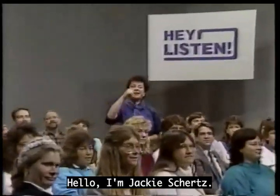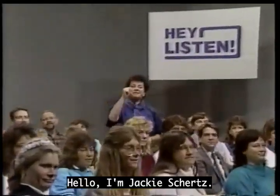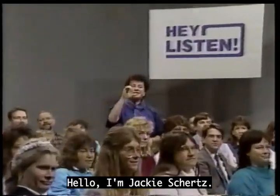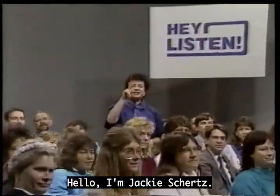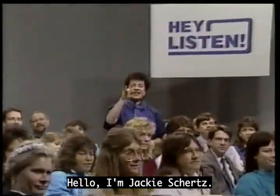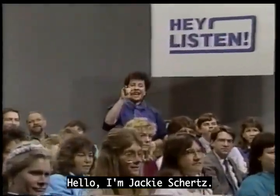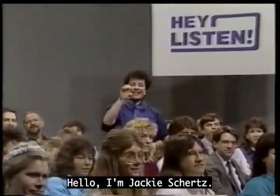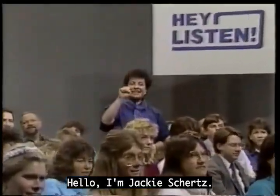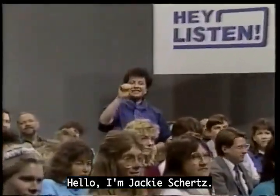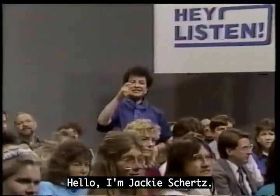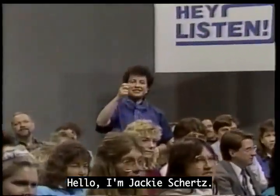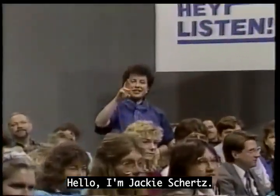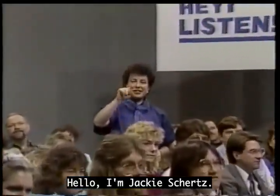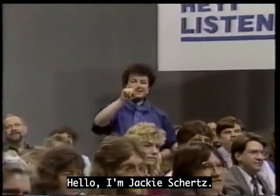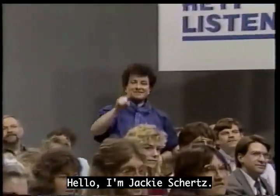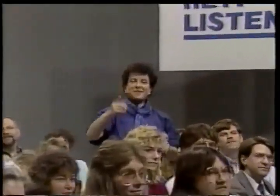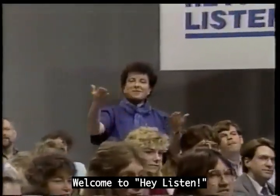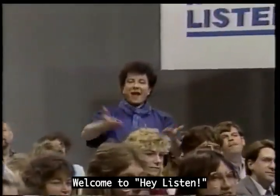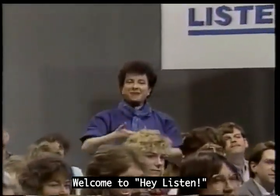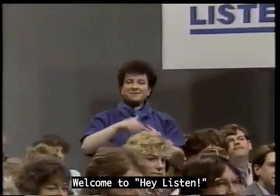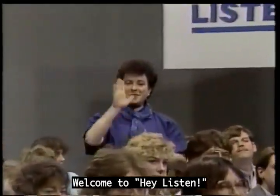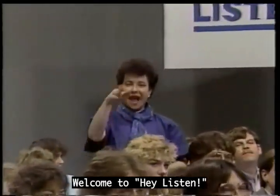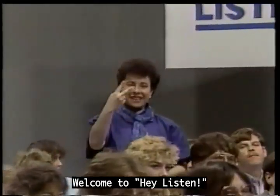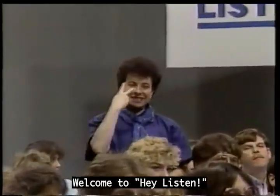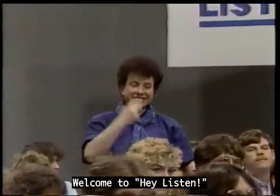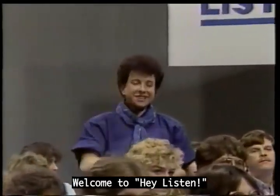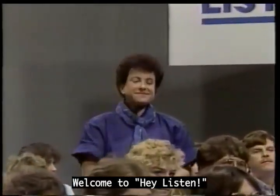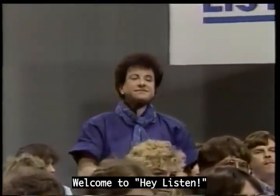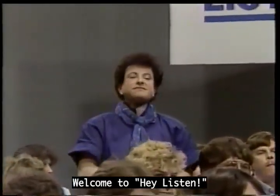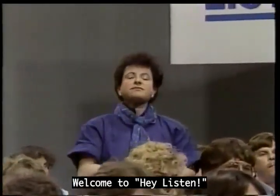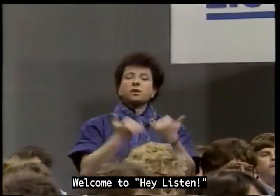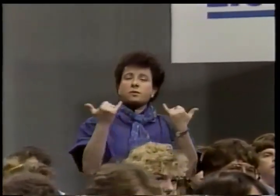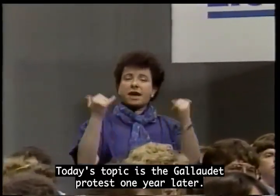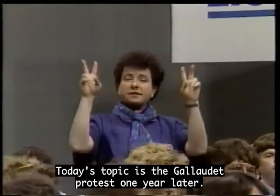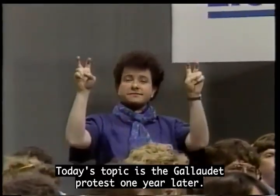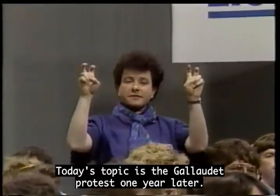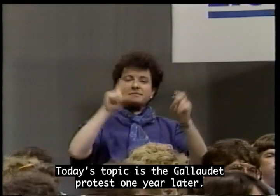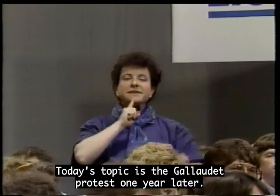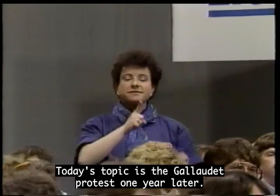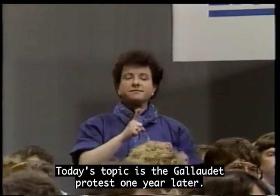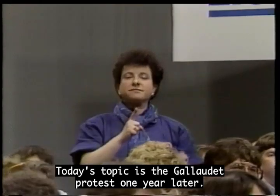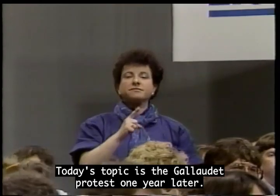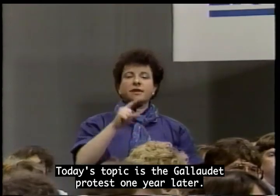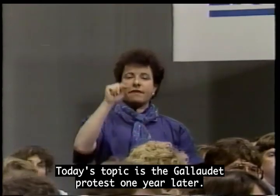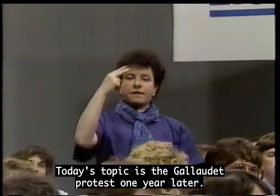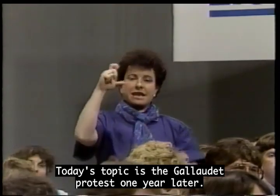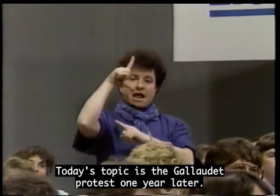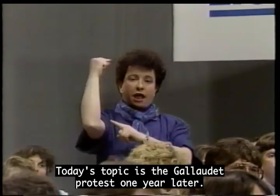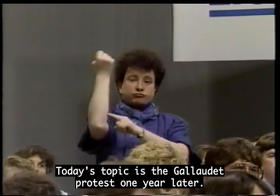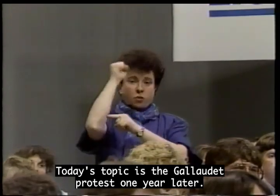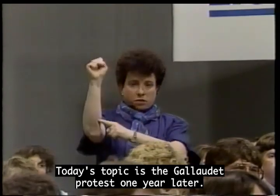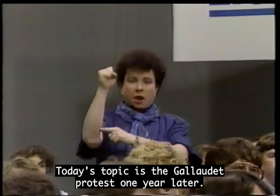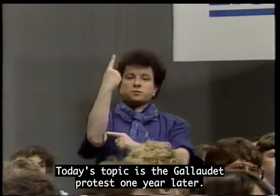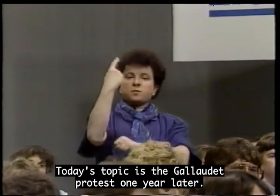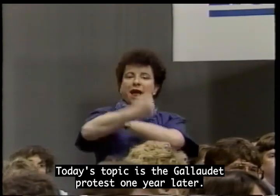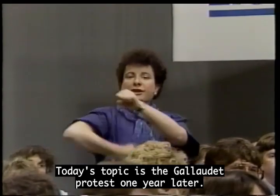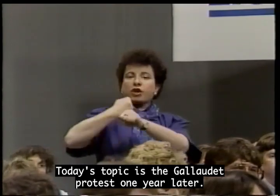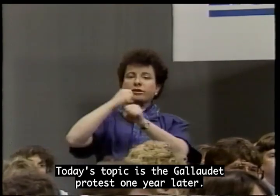Hello, I'm Jackie Schertz. Welcome to Hey Listen. Today's topic is the Gallaudet protest